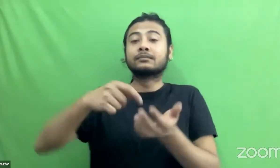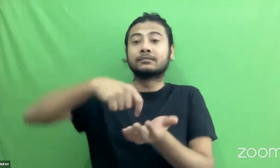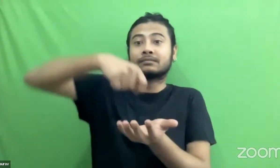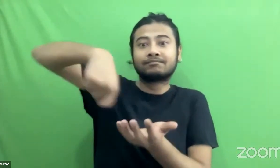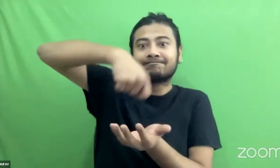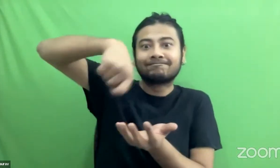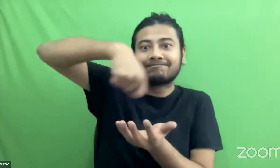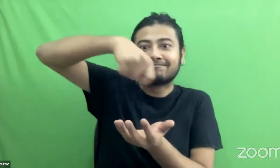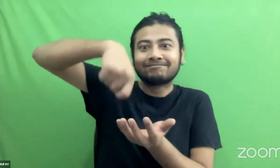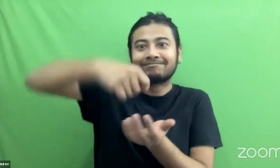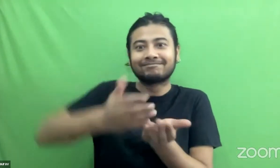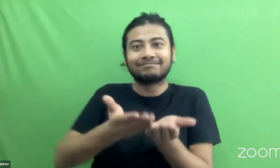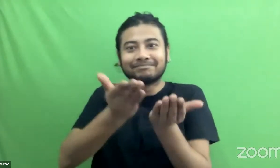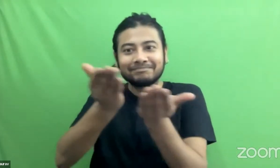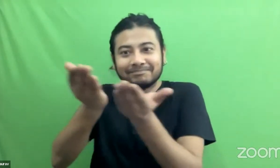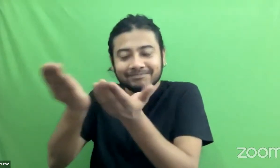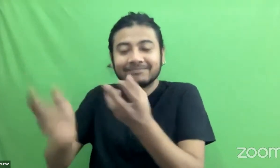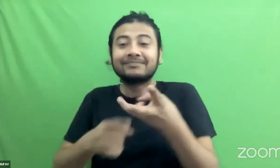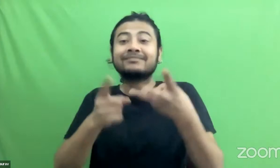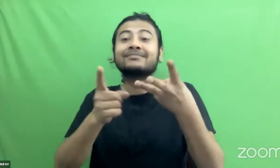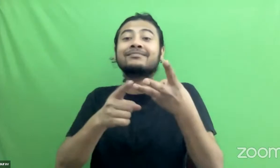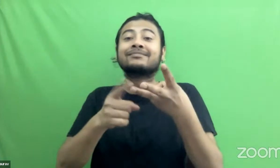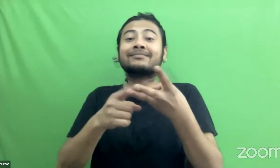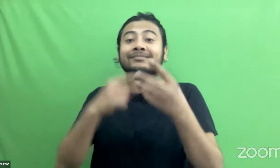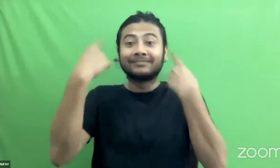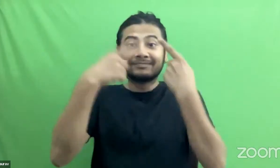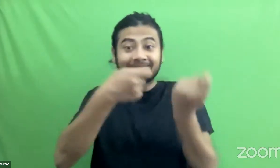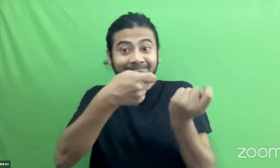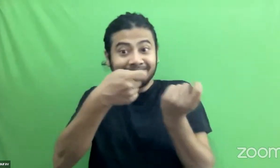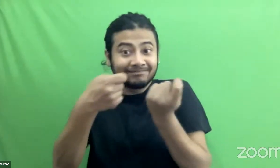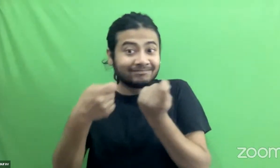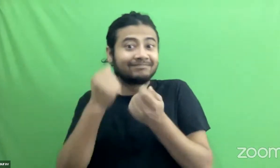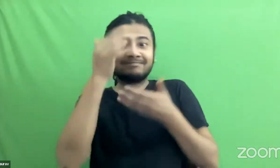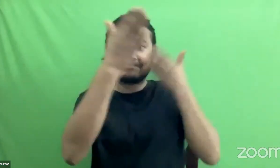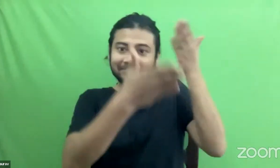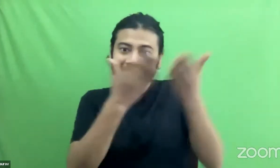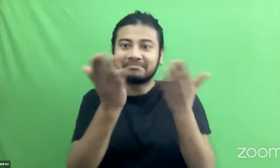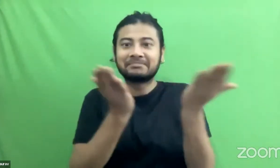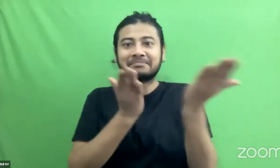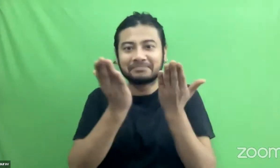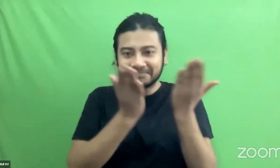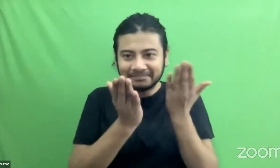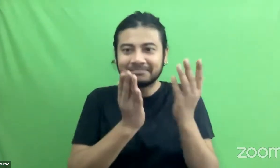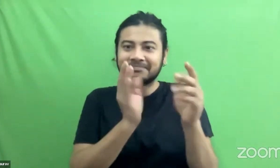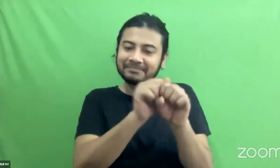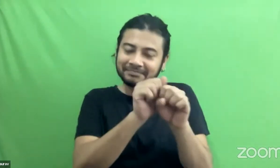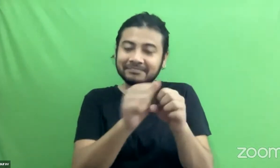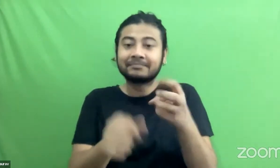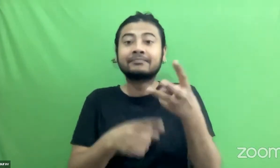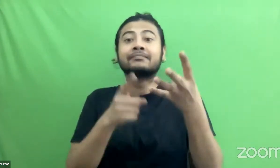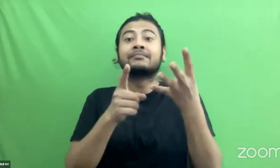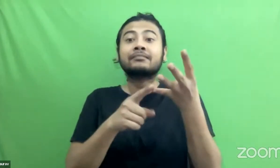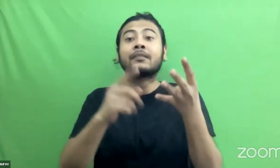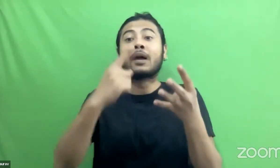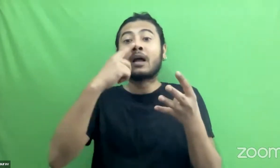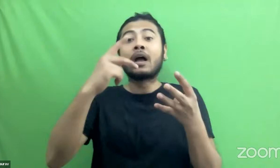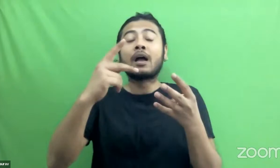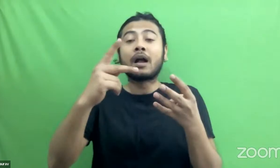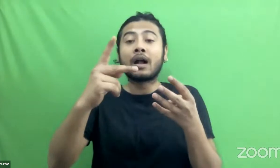like Kavita and Vijaya and Kala, they got an opportunity to come to the temple also and do some